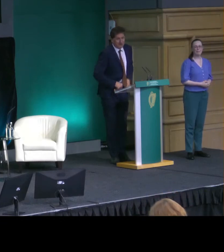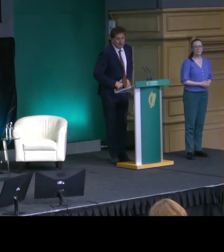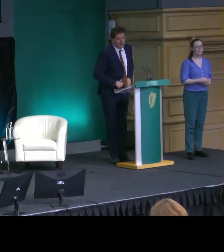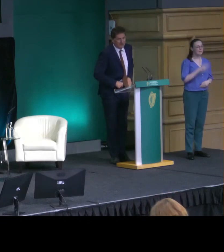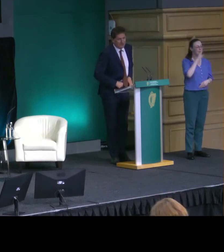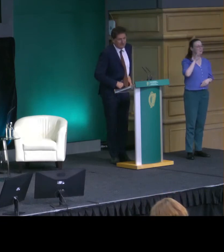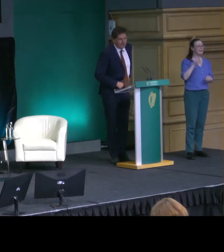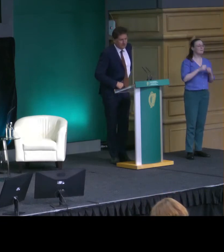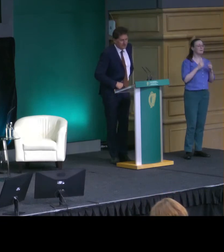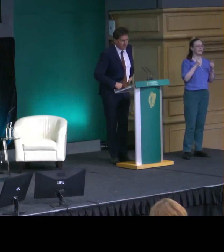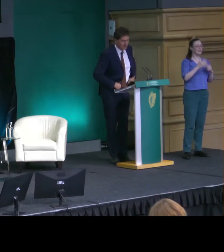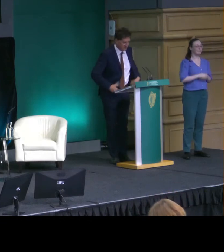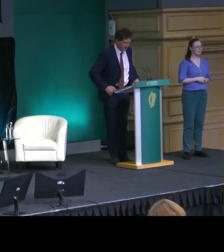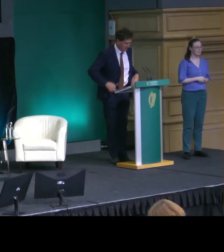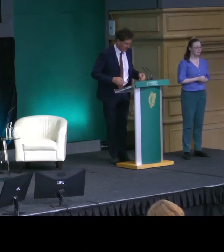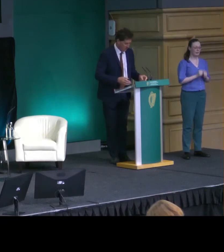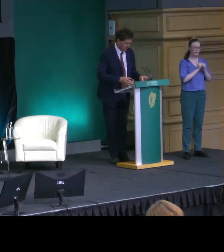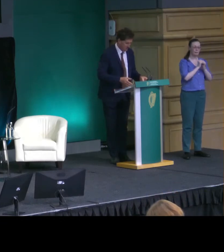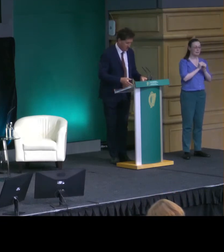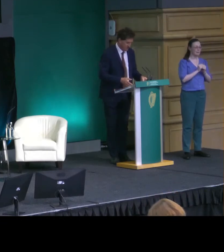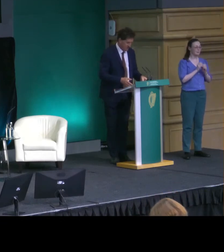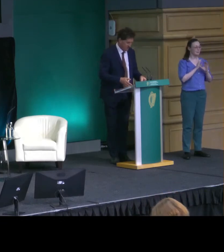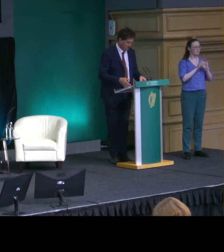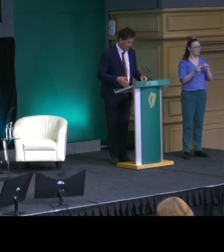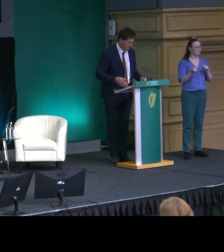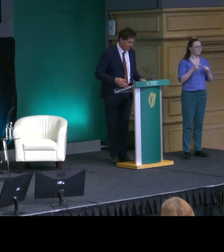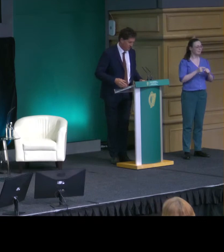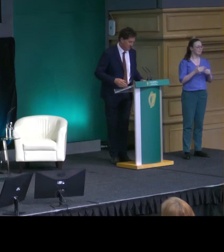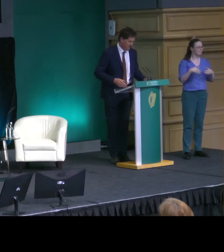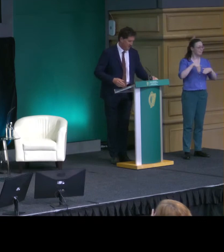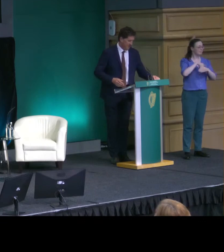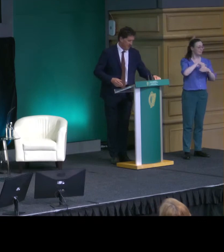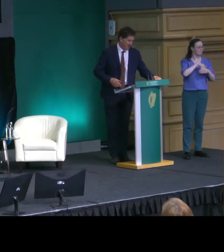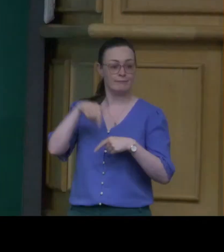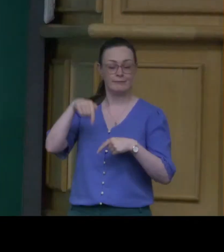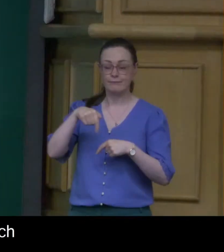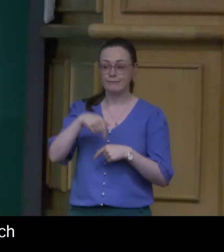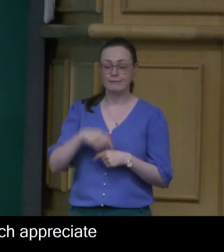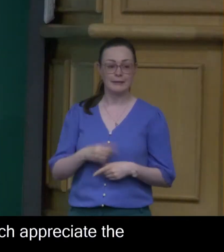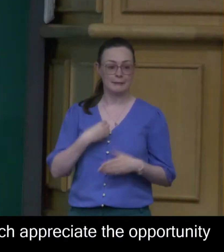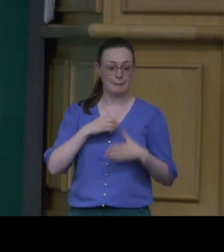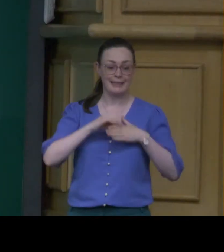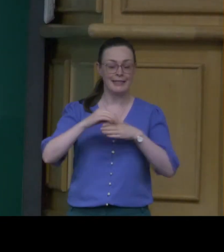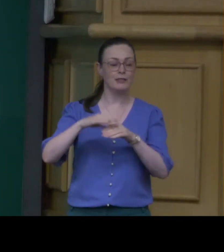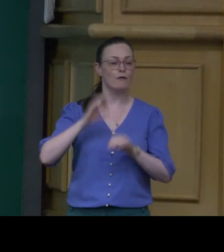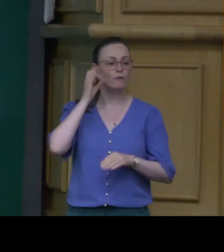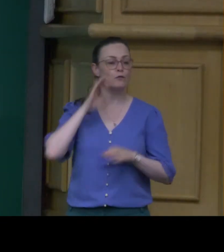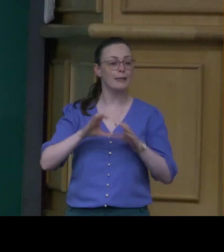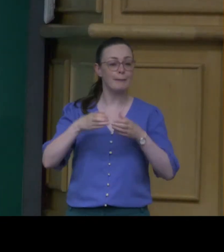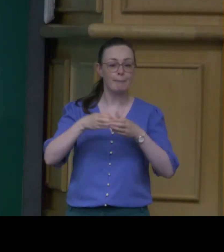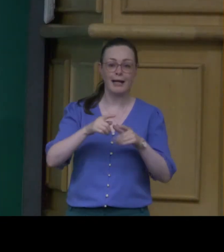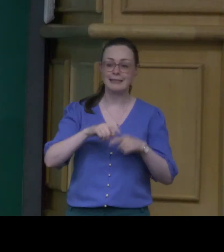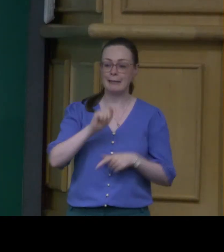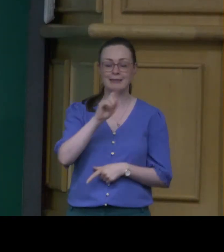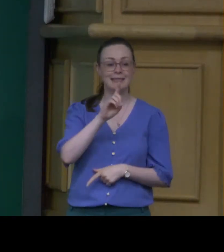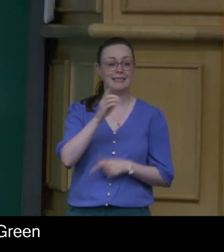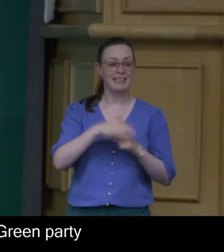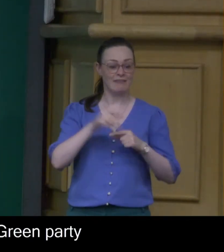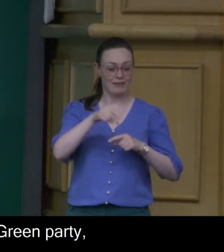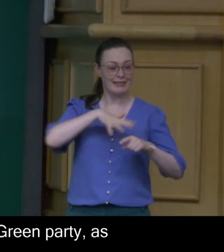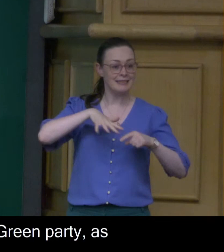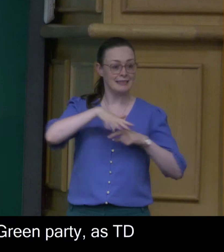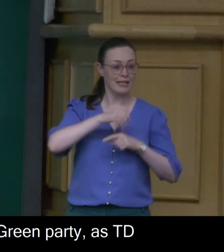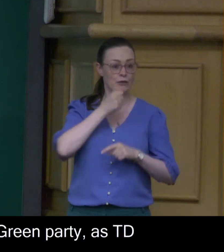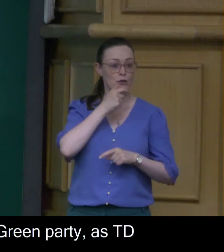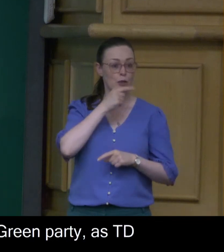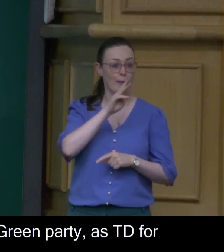Good afternoon, everyone. I very much appreciate the opportunity to make a contribution as leader of the Green Party, as TD for this constituency